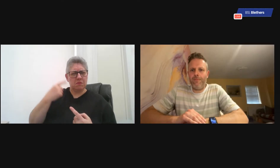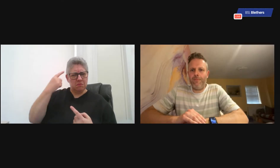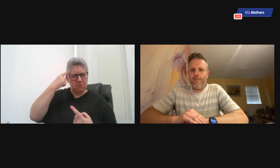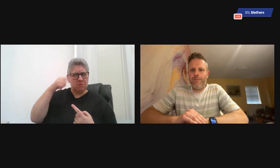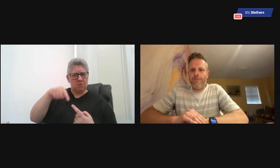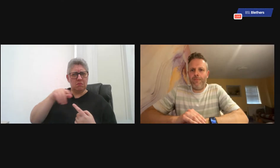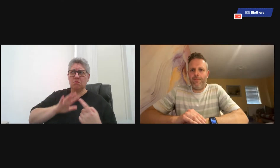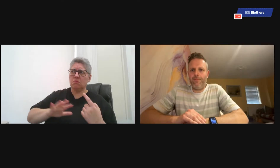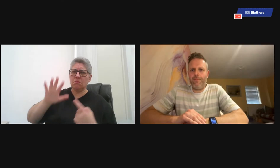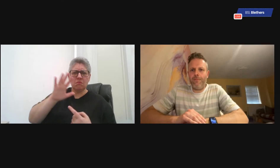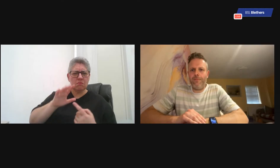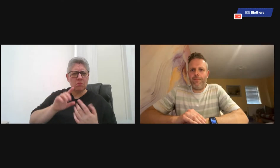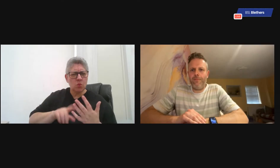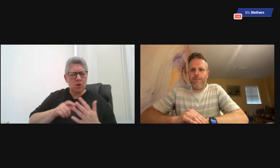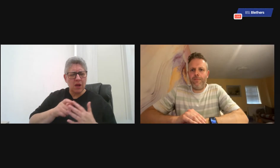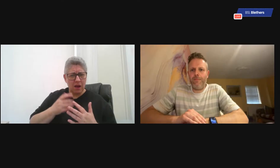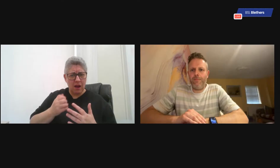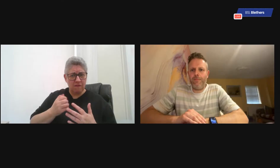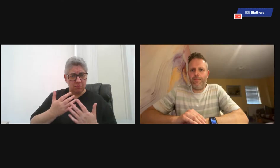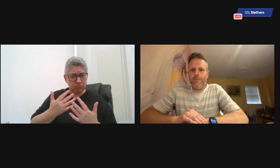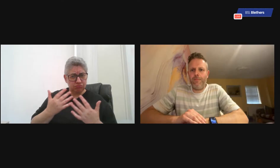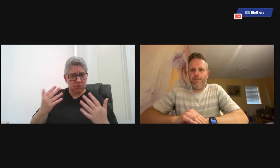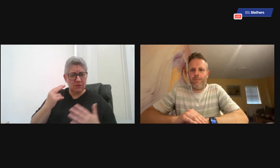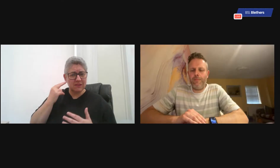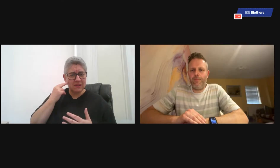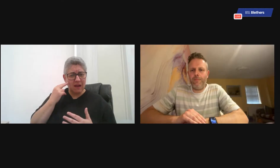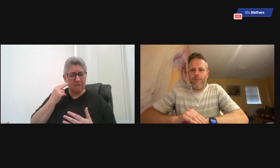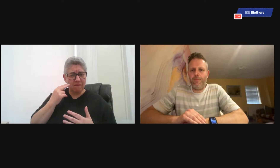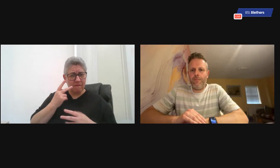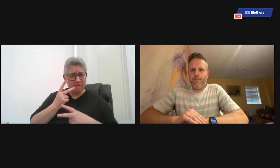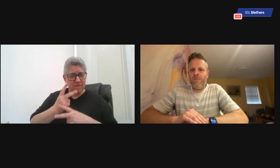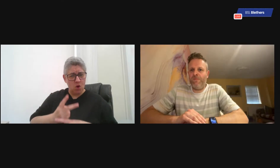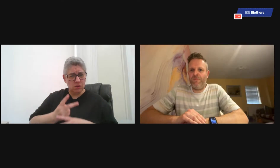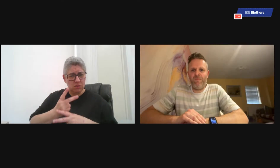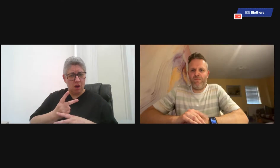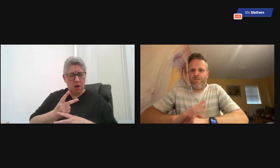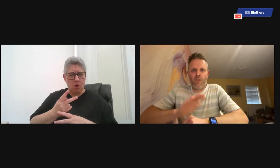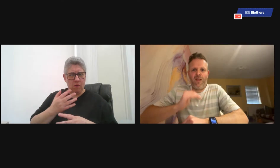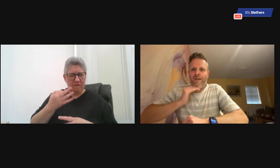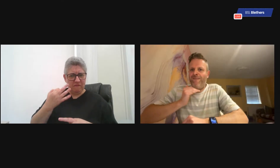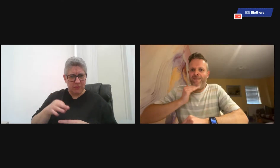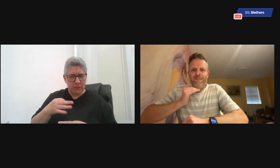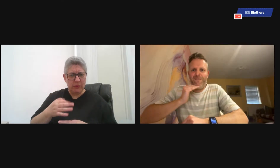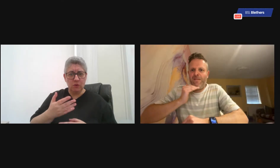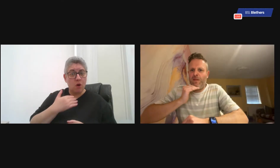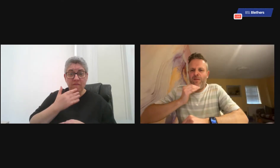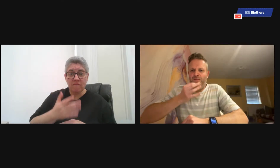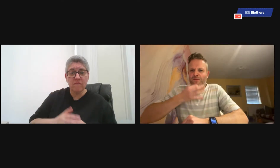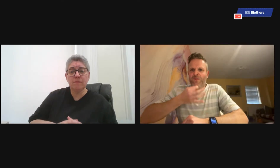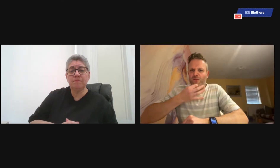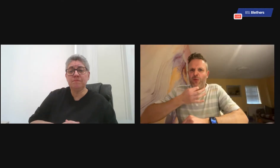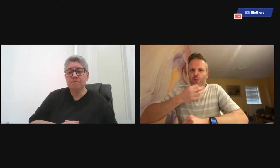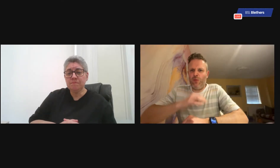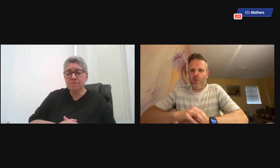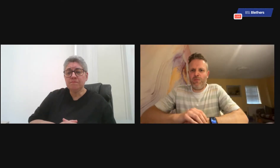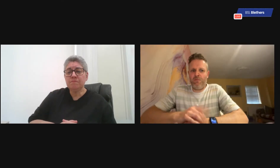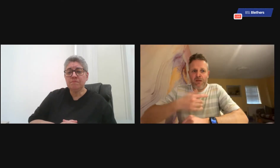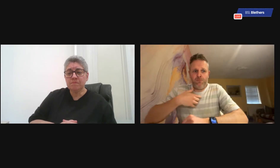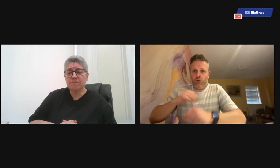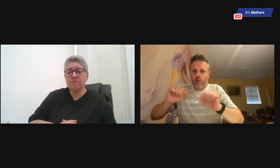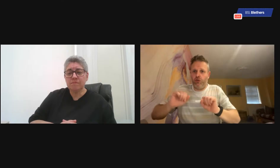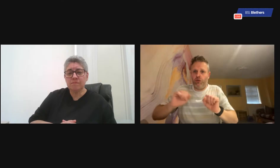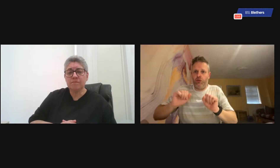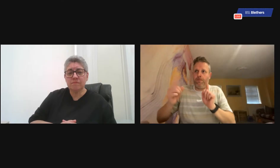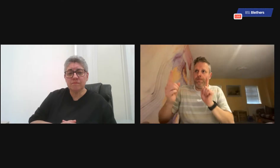child on that journey through their life. Um, are there lots of deaf people like you who are foster caring around